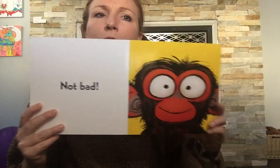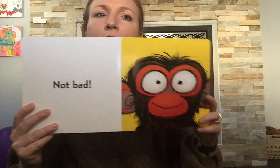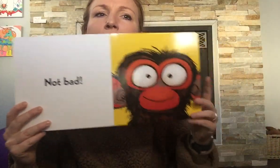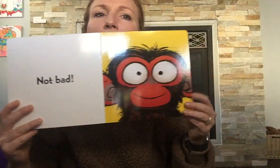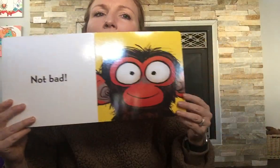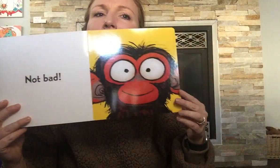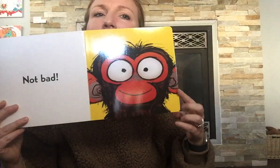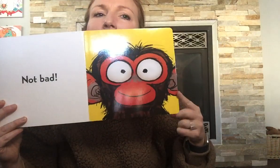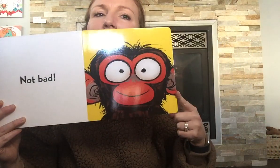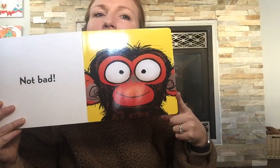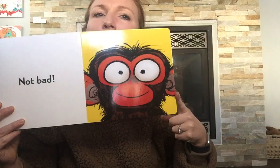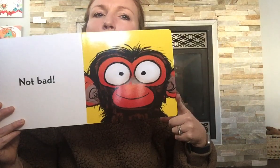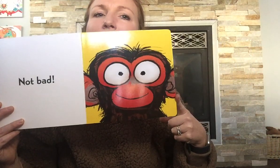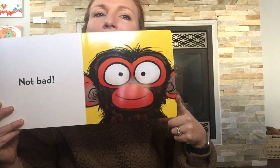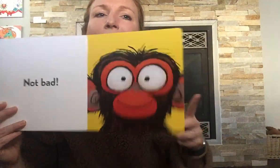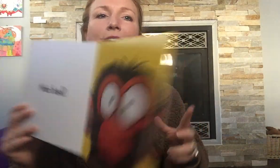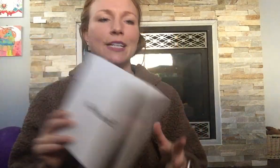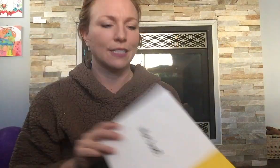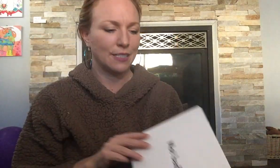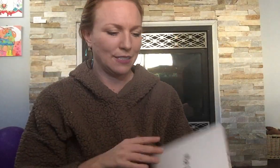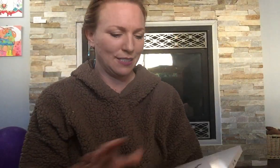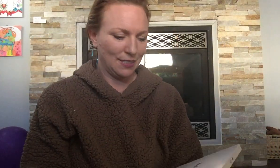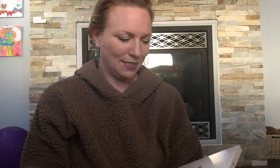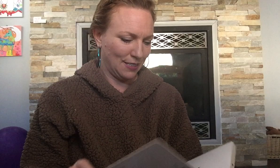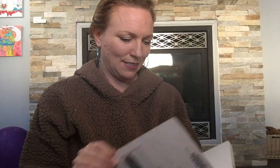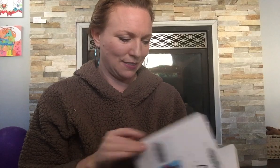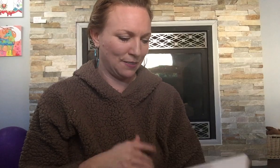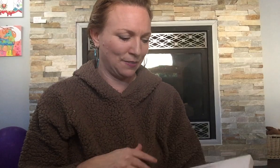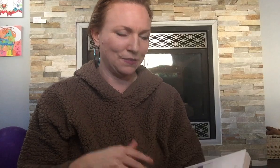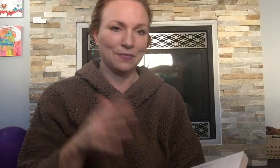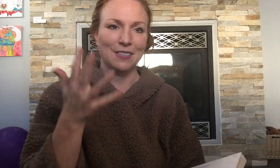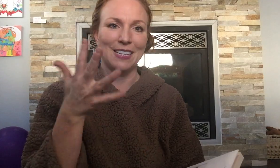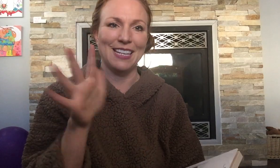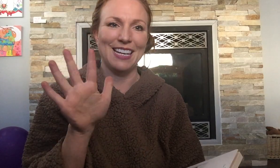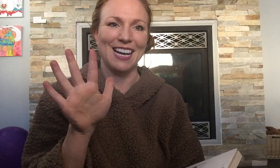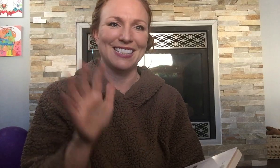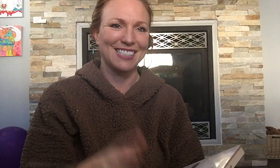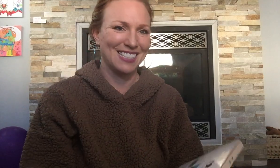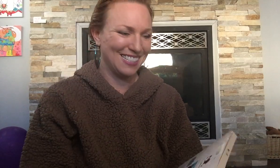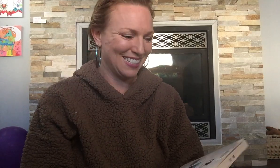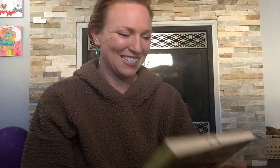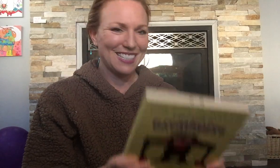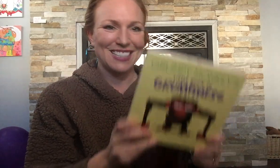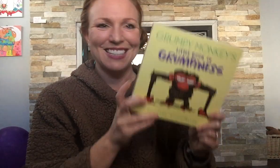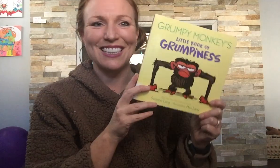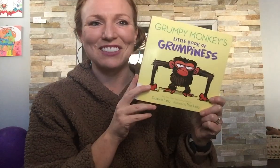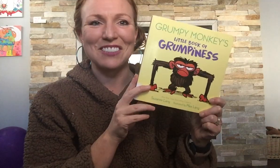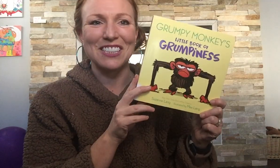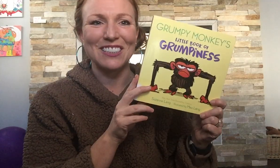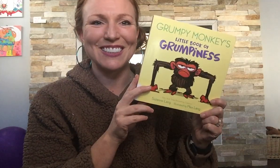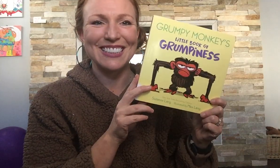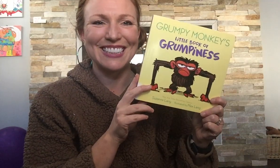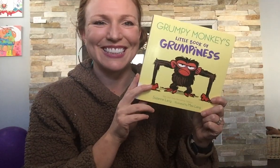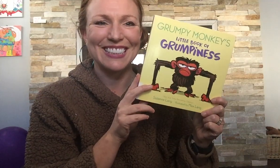Pretty good, he says. Not bad. The end. That was cute.